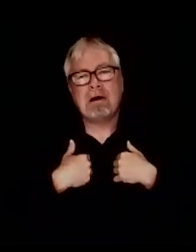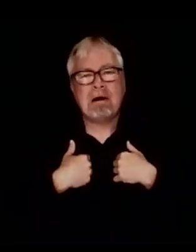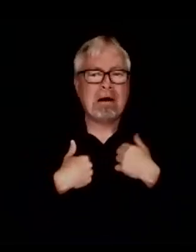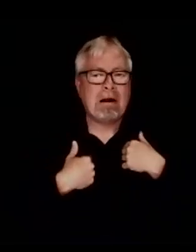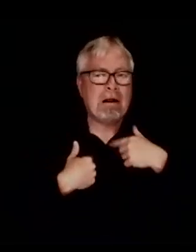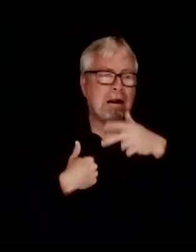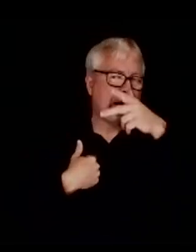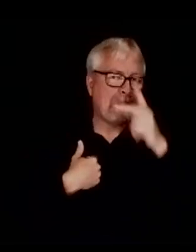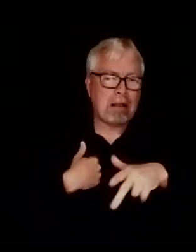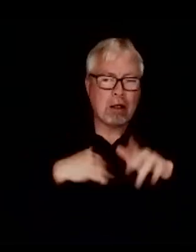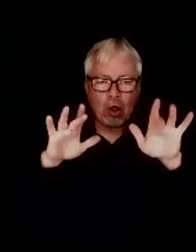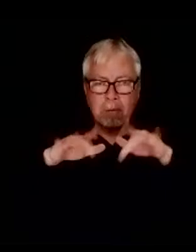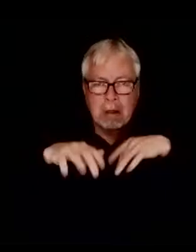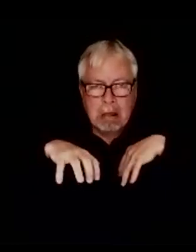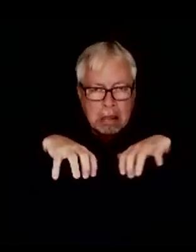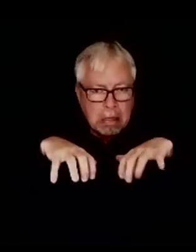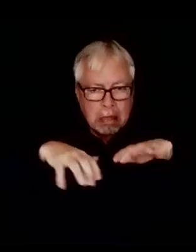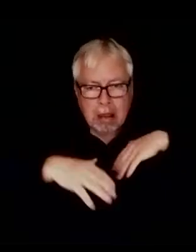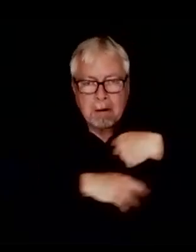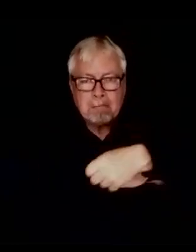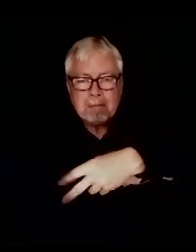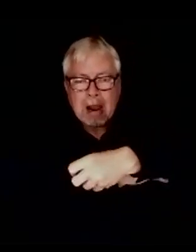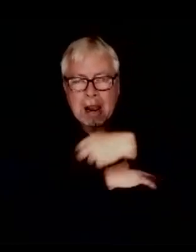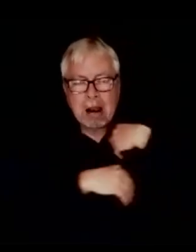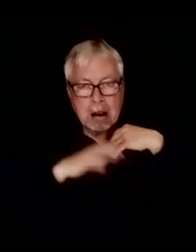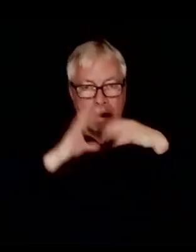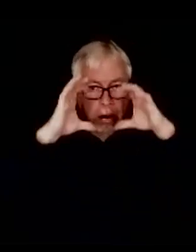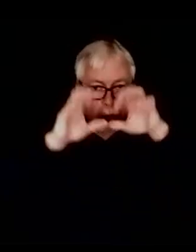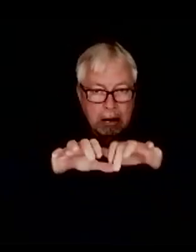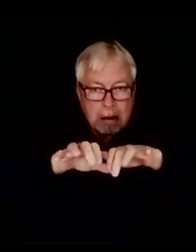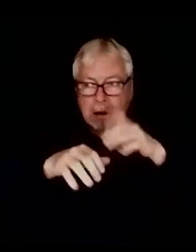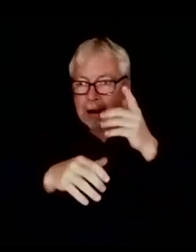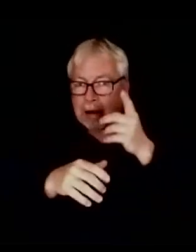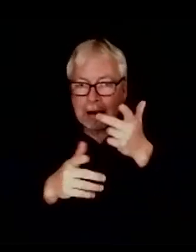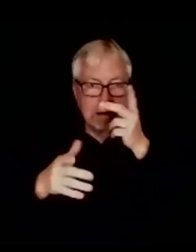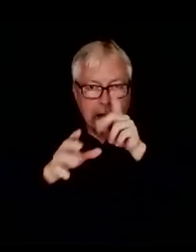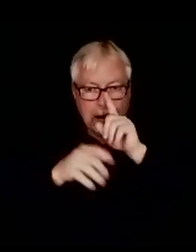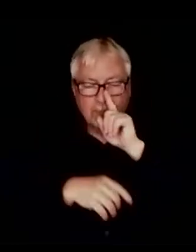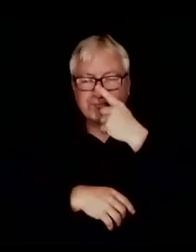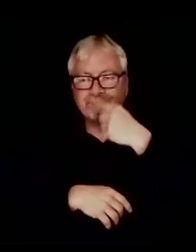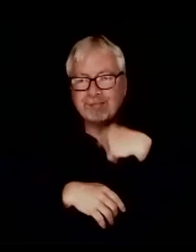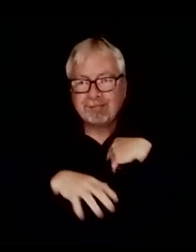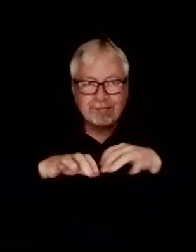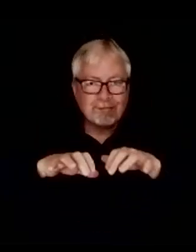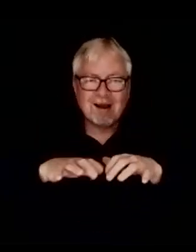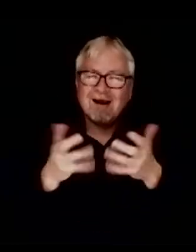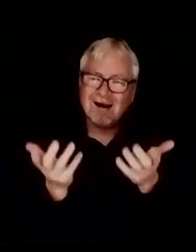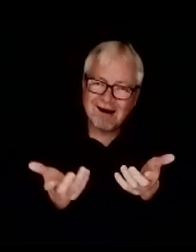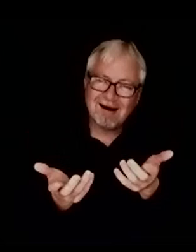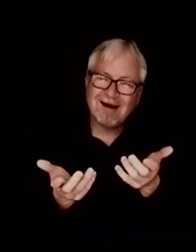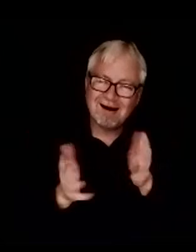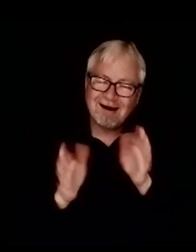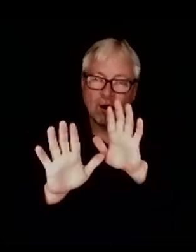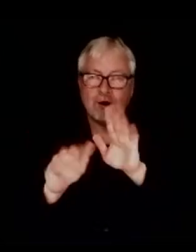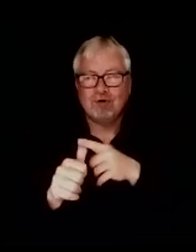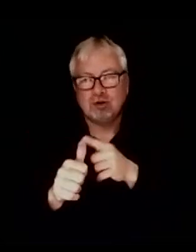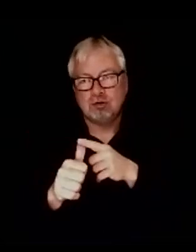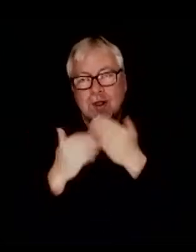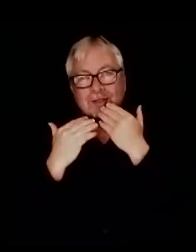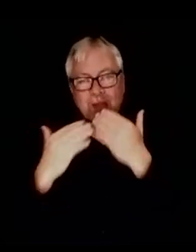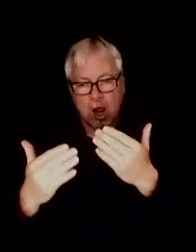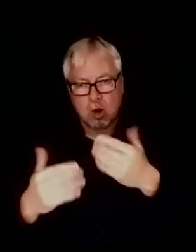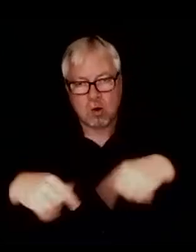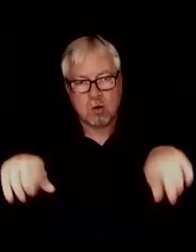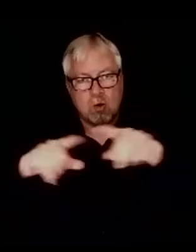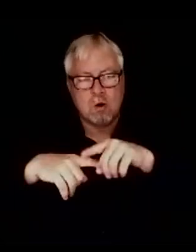to wait. And I think to both of those points, I think we can say, thank you for allowing others to go first, but it's okay now to